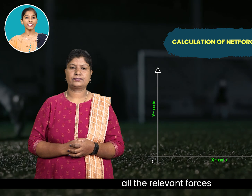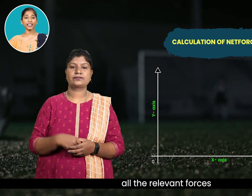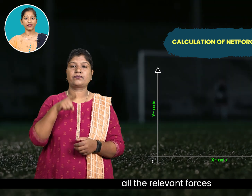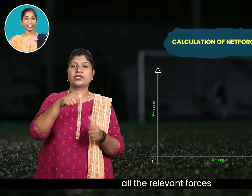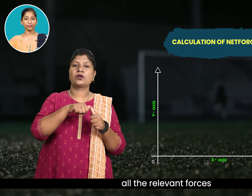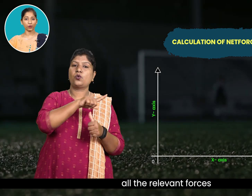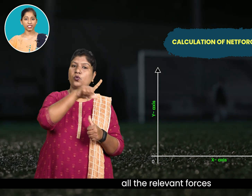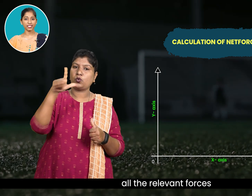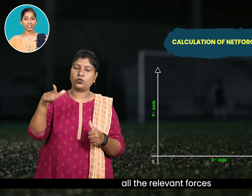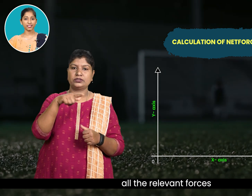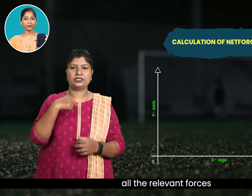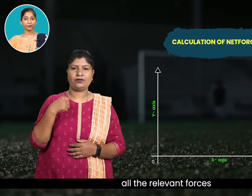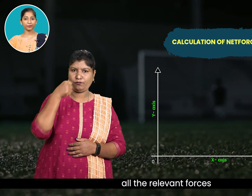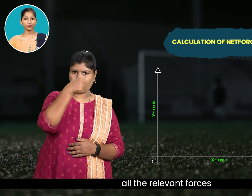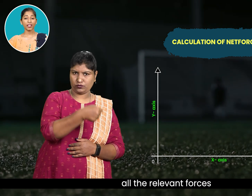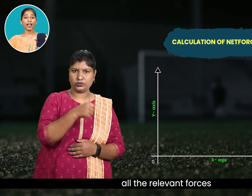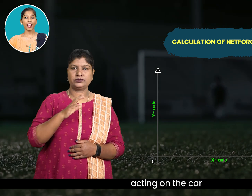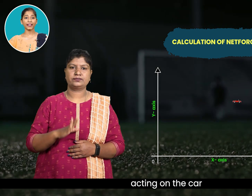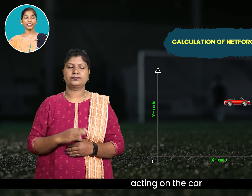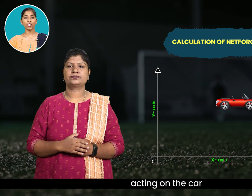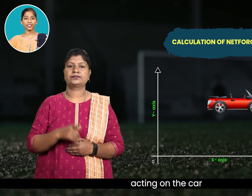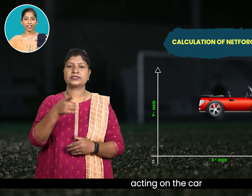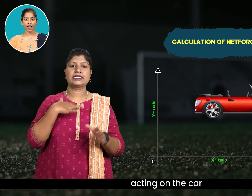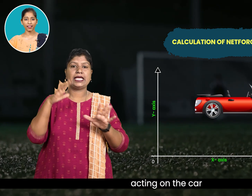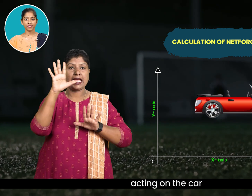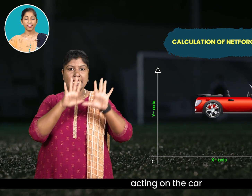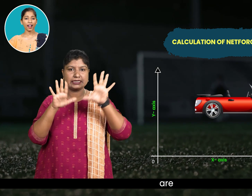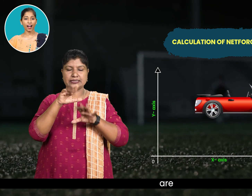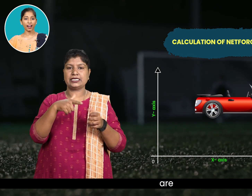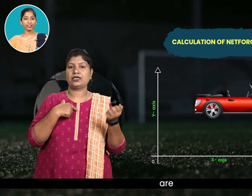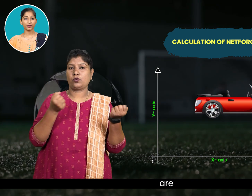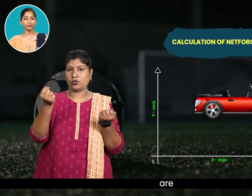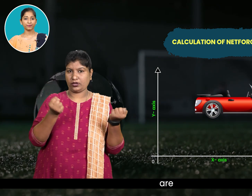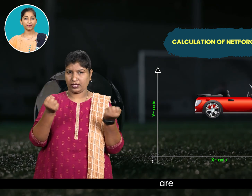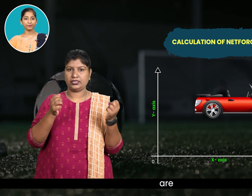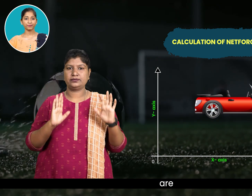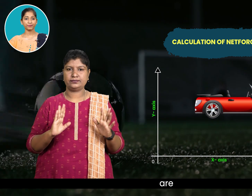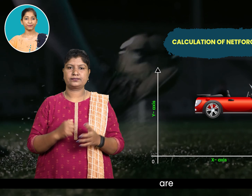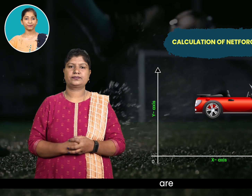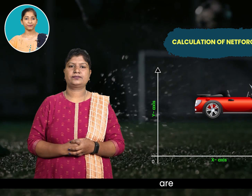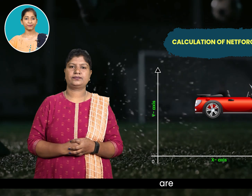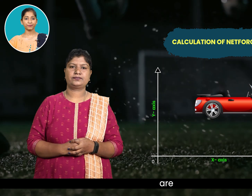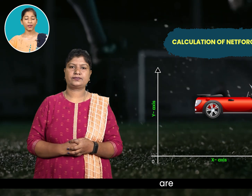All the relevant forces acting on the car are